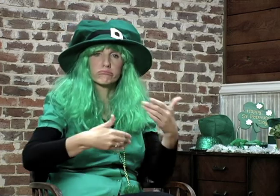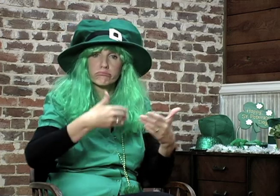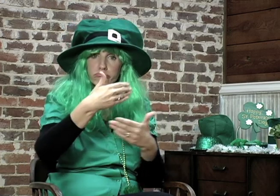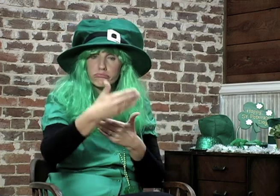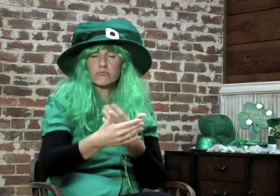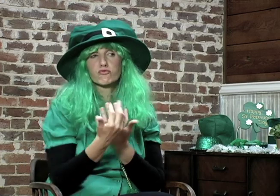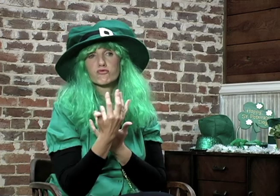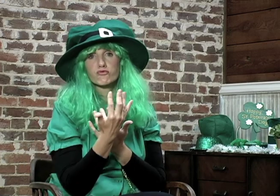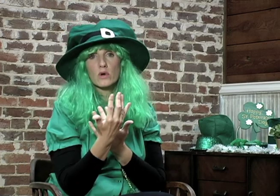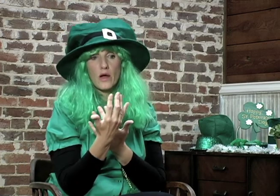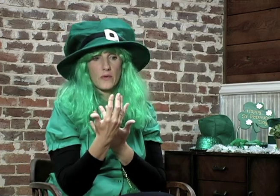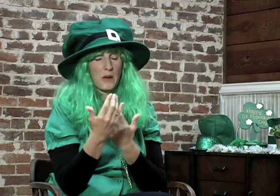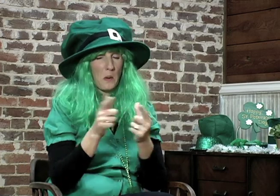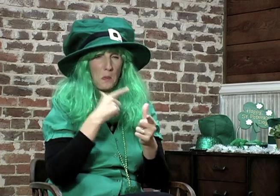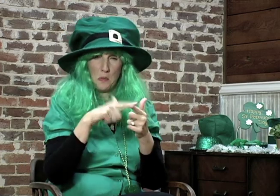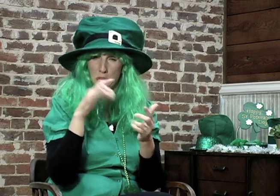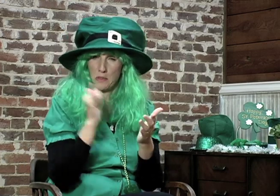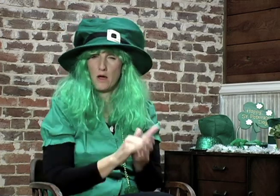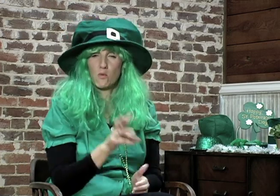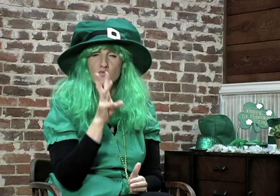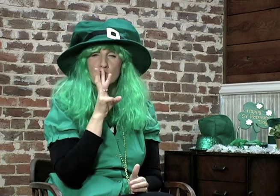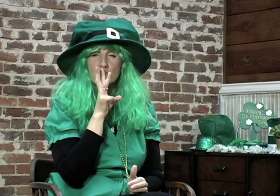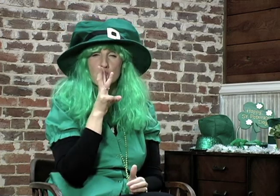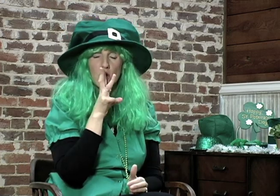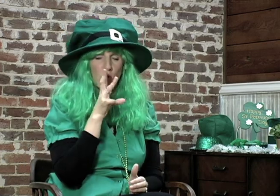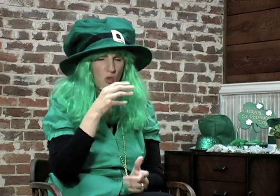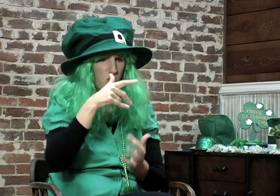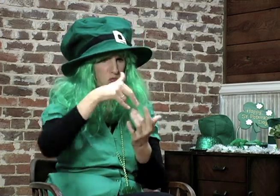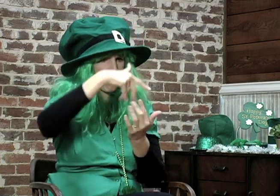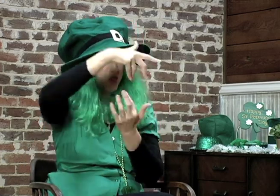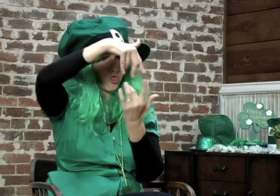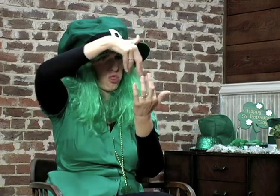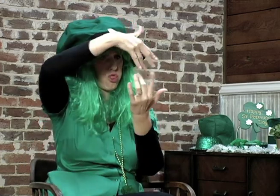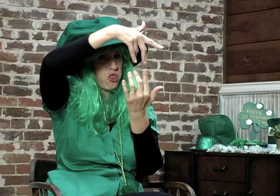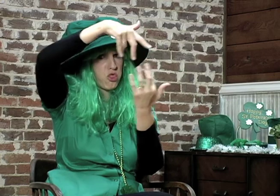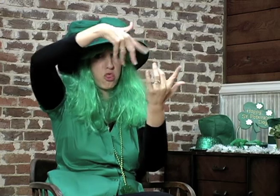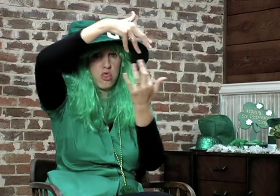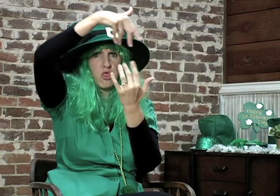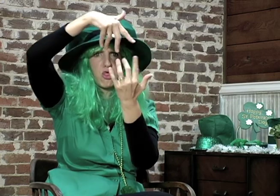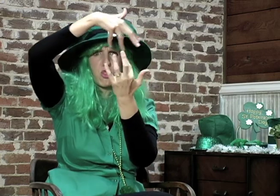while. And then that water begins to make steam.